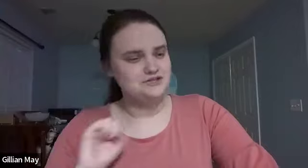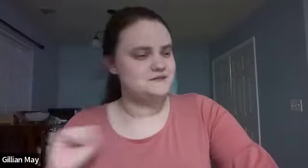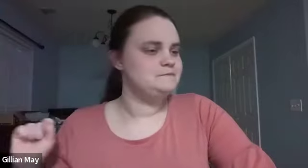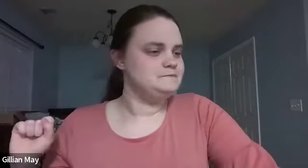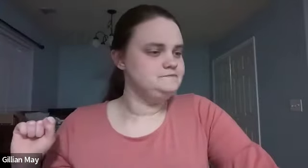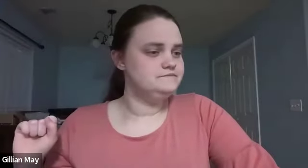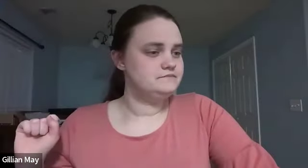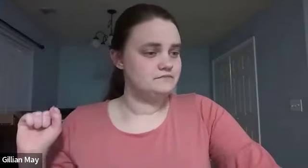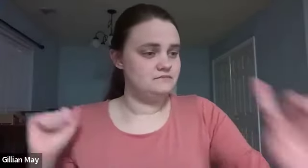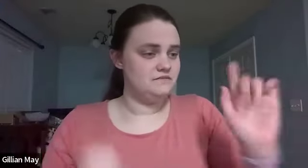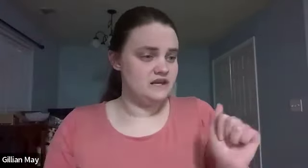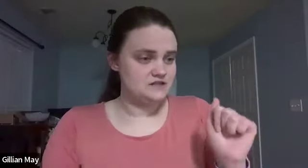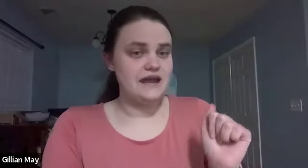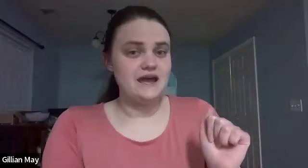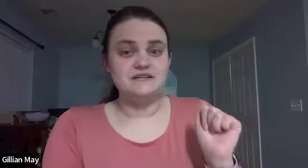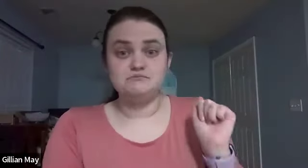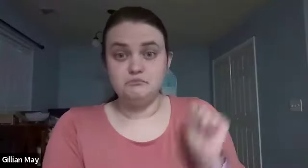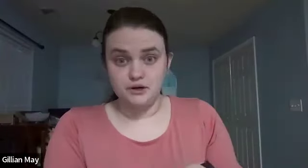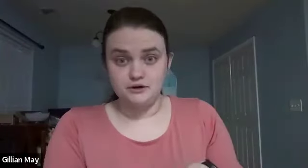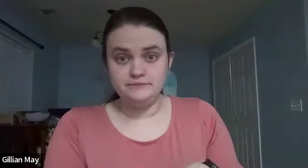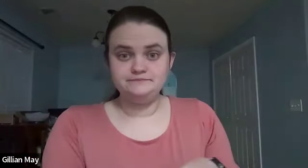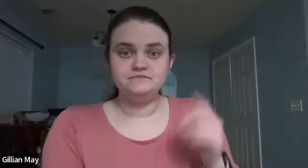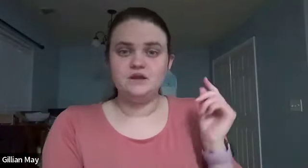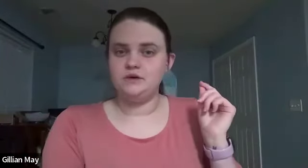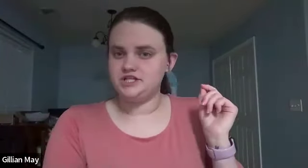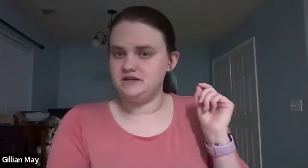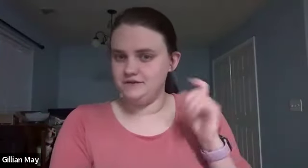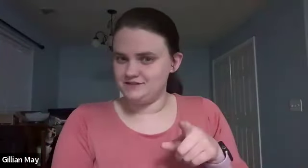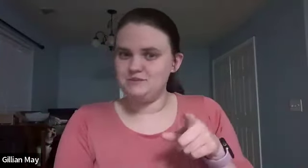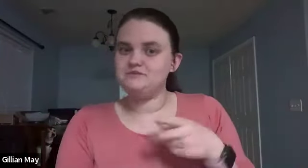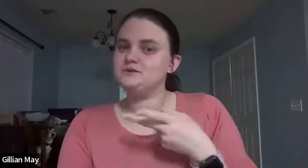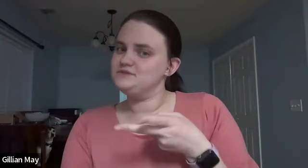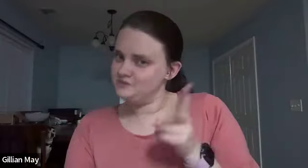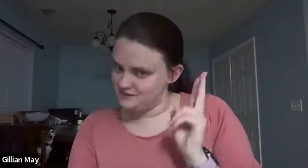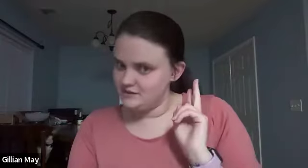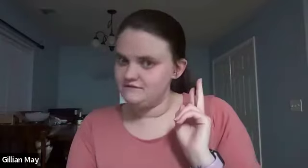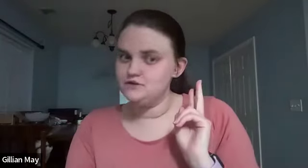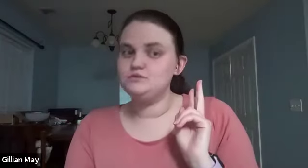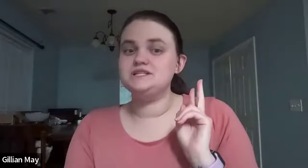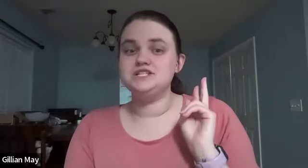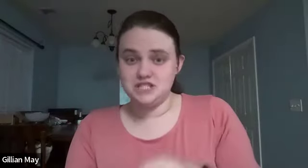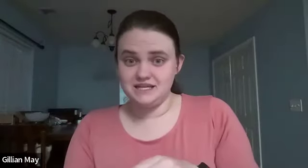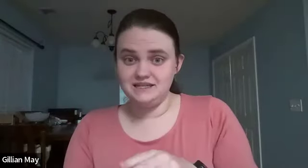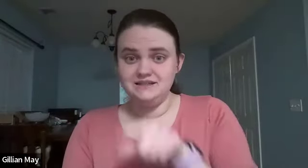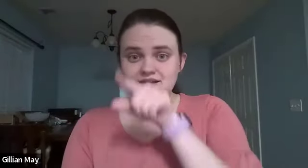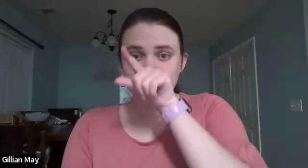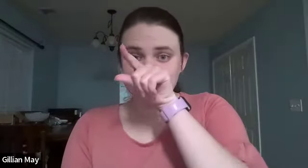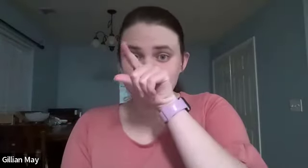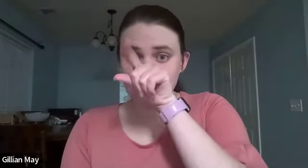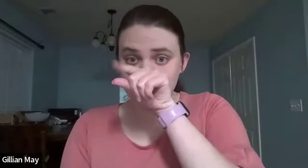emotions. The next one I have is bird, which if you guys remember from 2 weeks when we had food was chicken. So